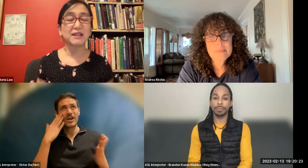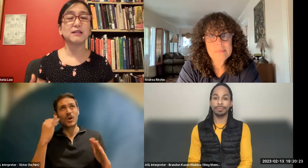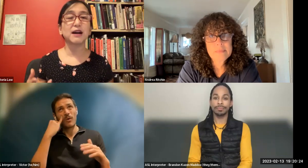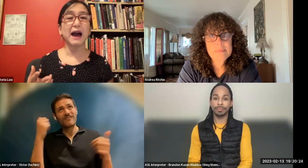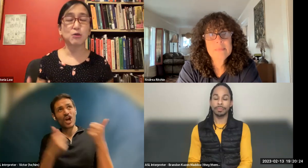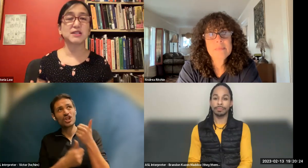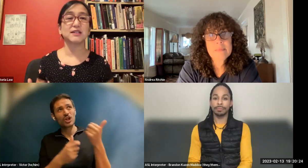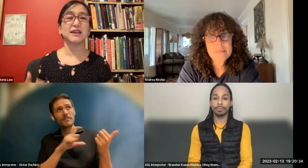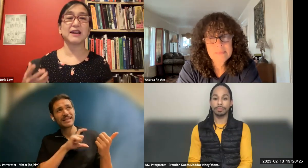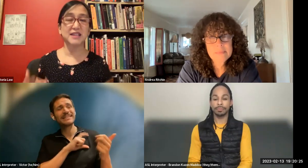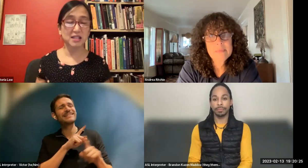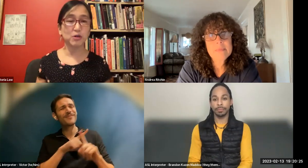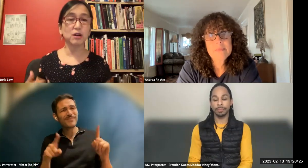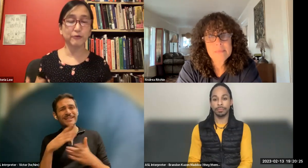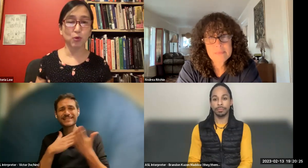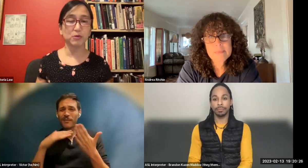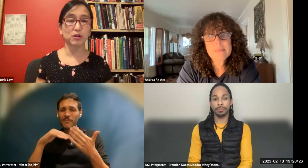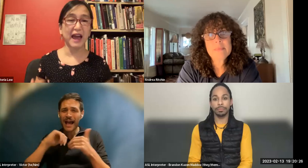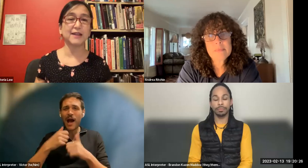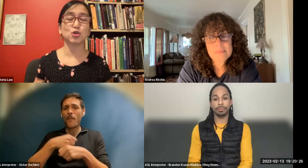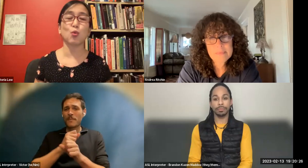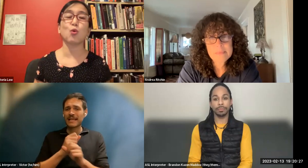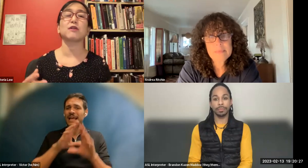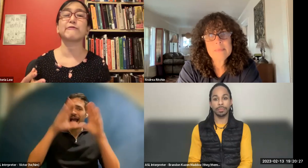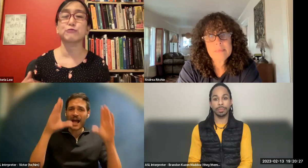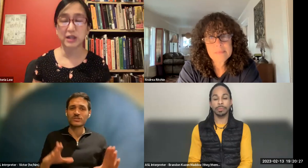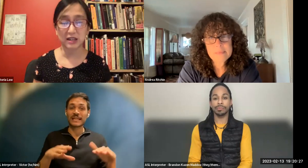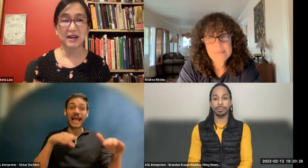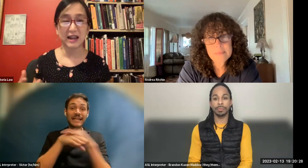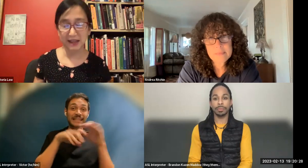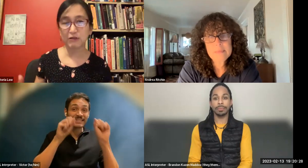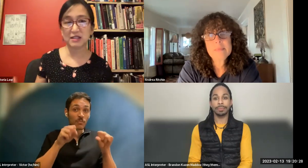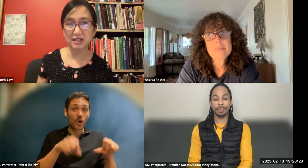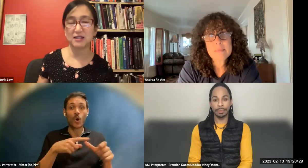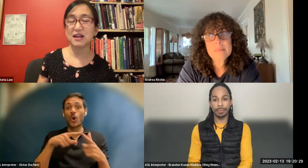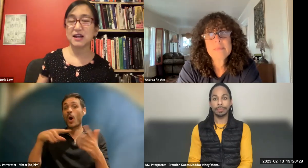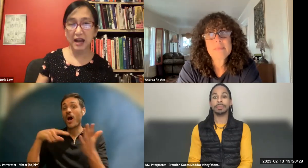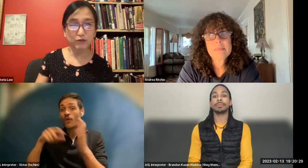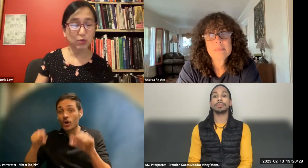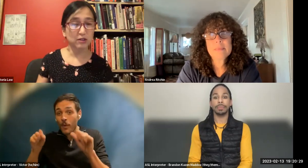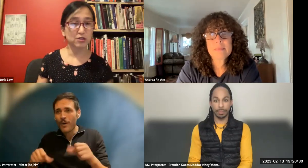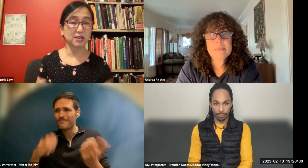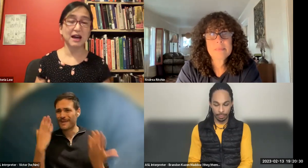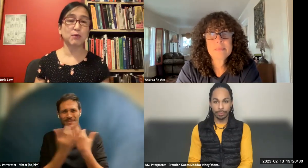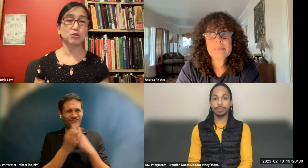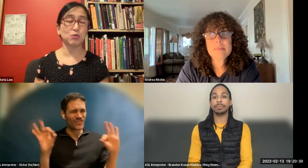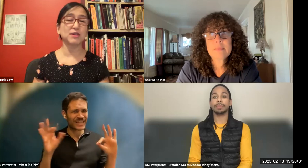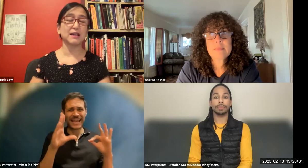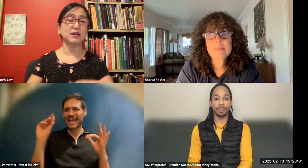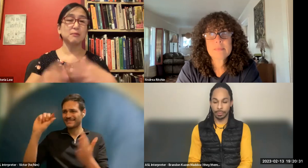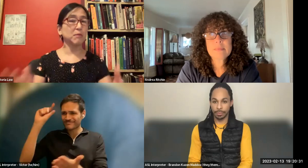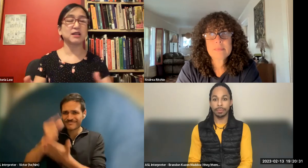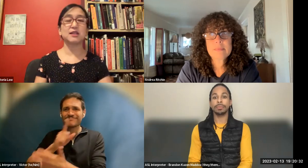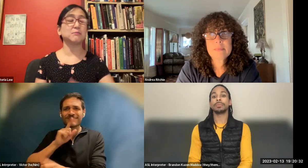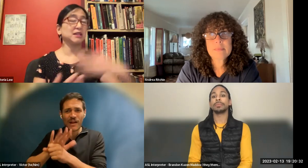somehow making housing accessible, affordable, and or free and guaranteed to everyone, so that way you don't